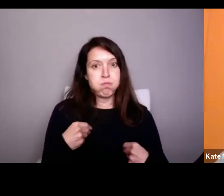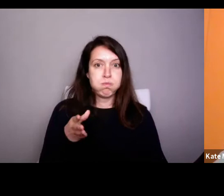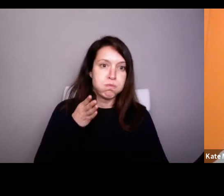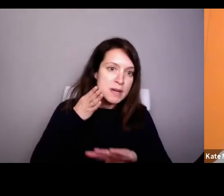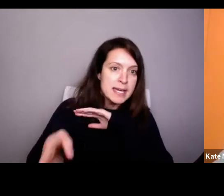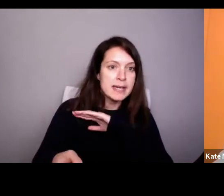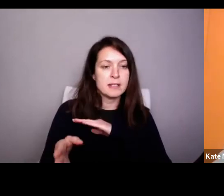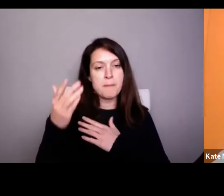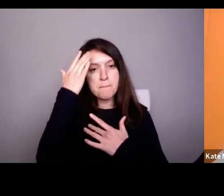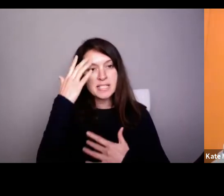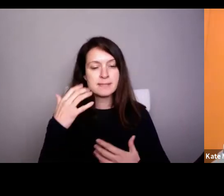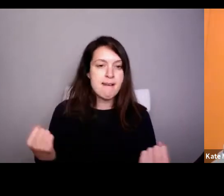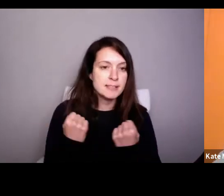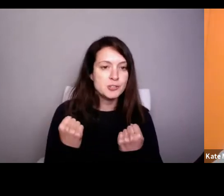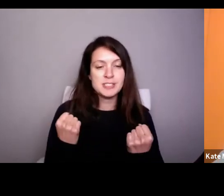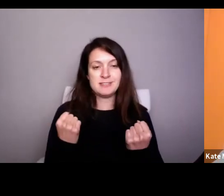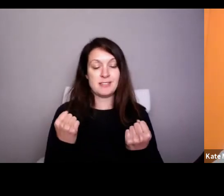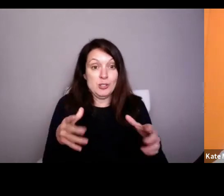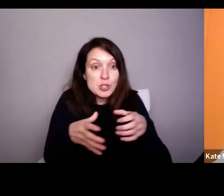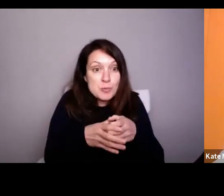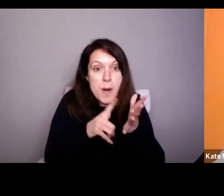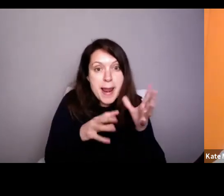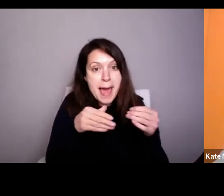classes are amazing.